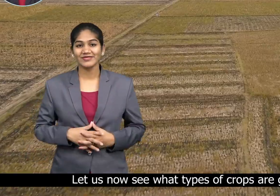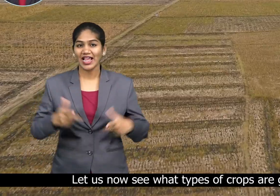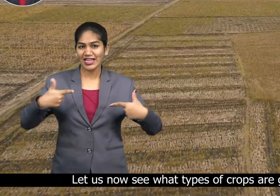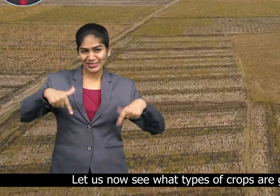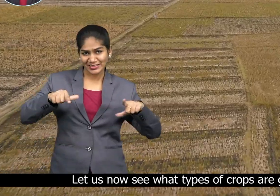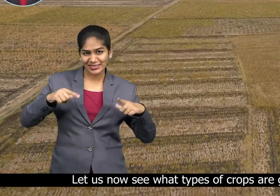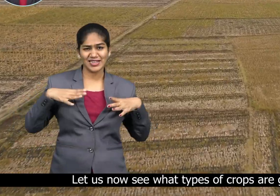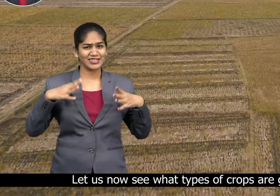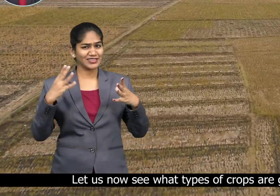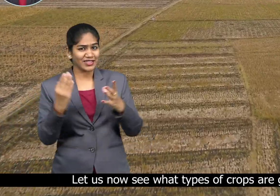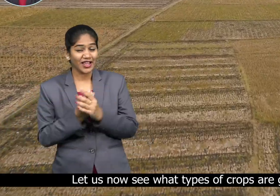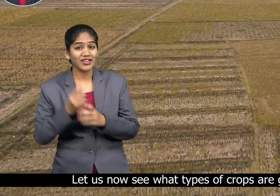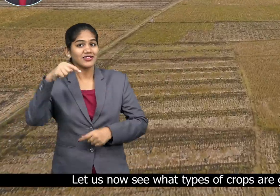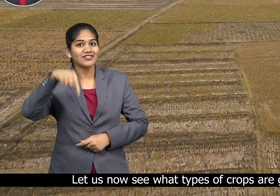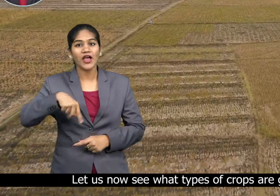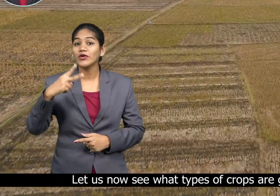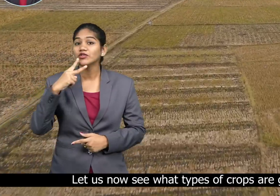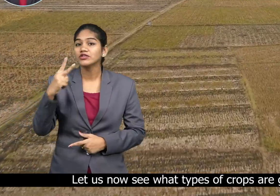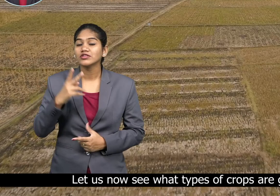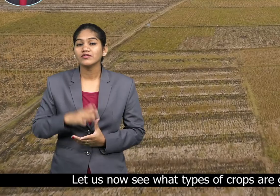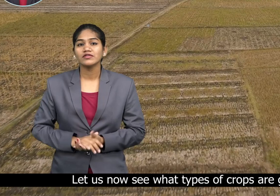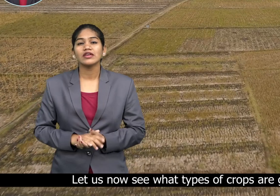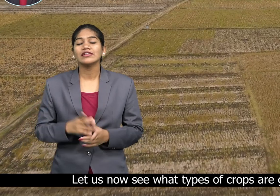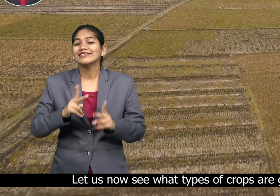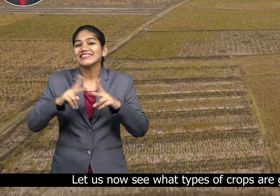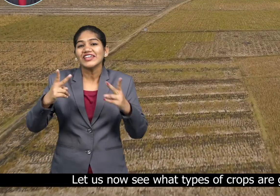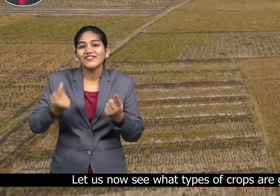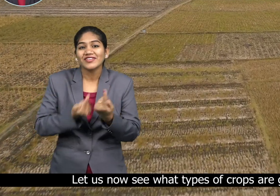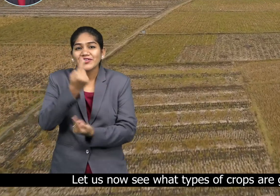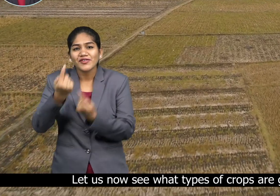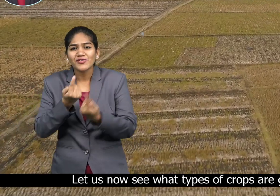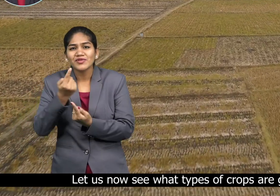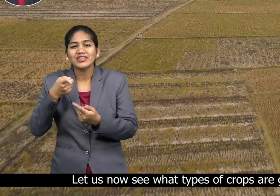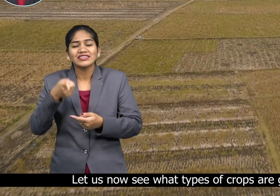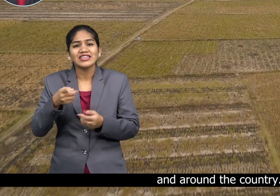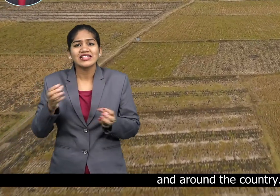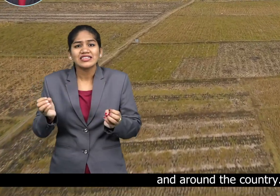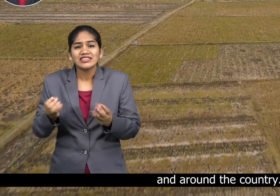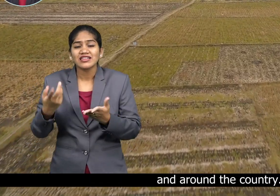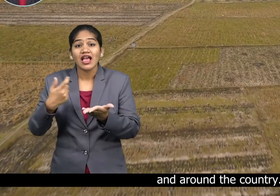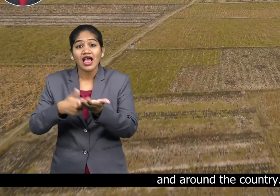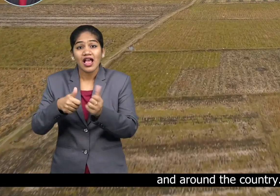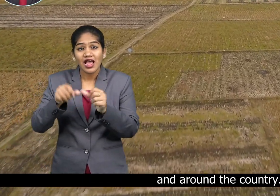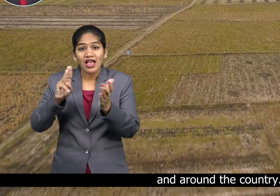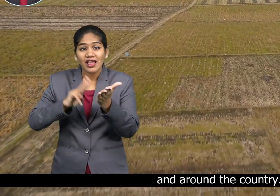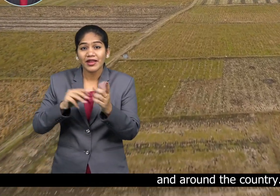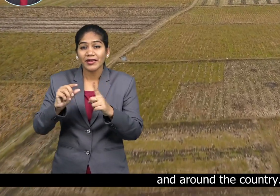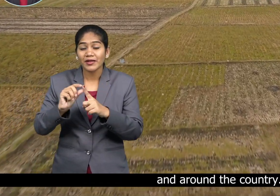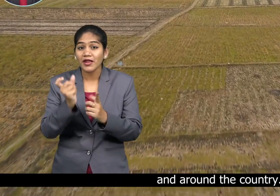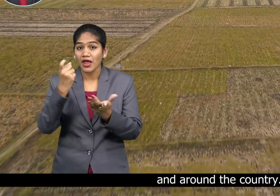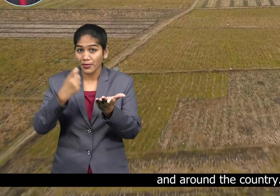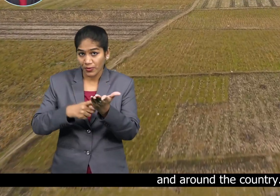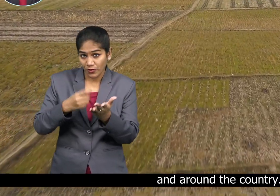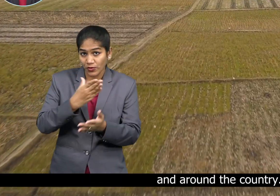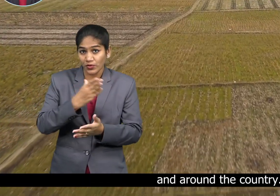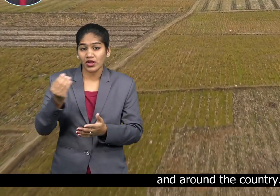Let us now see what types of crops are grown in Rampur and around the country.